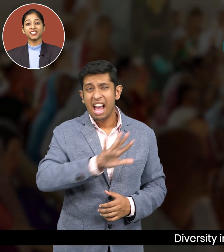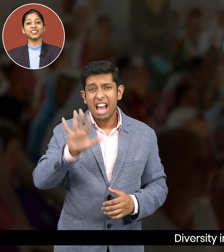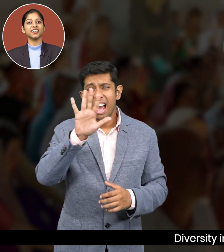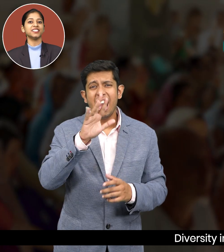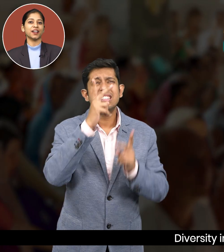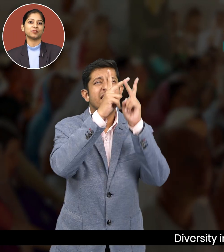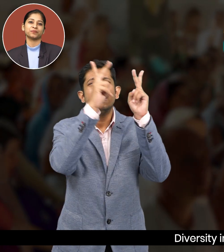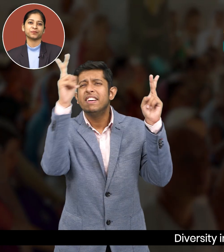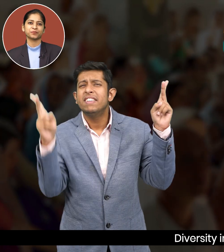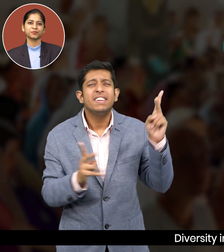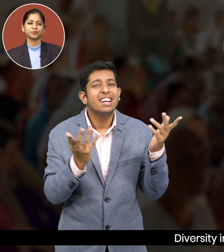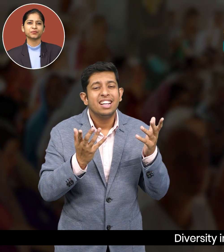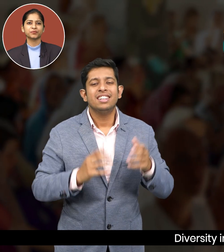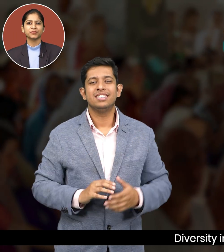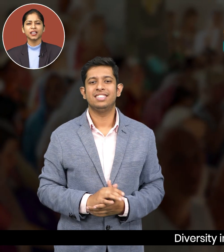Diversity in India.